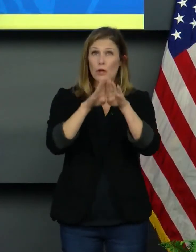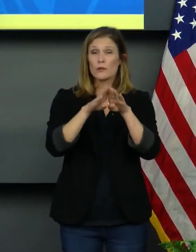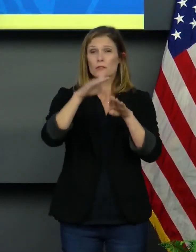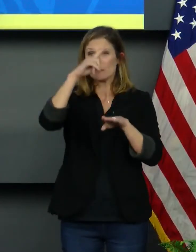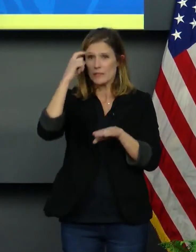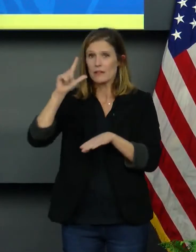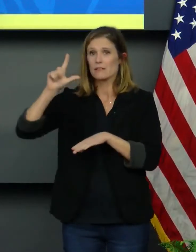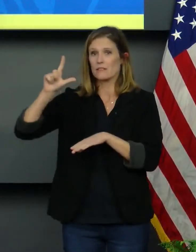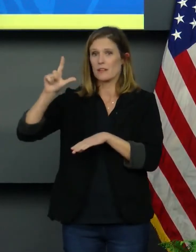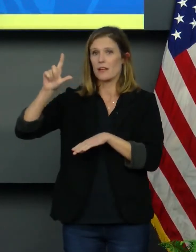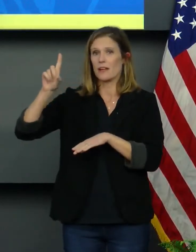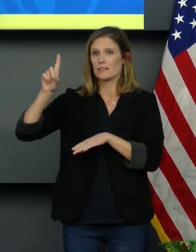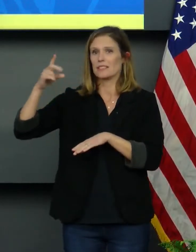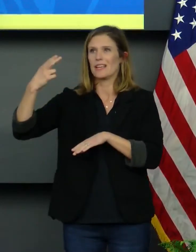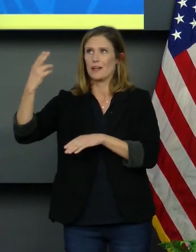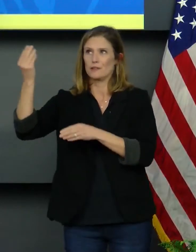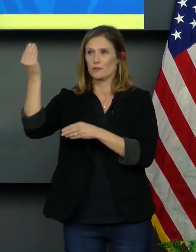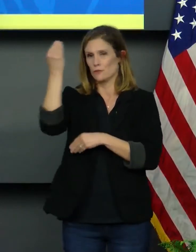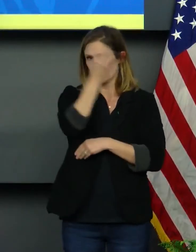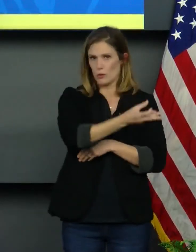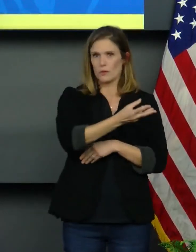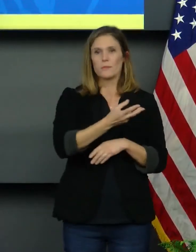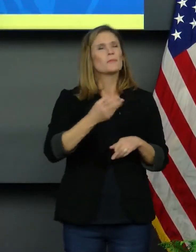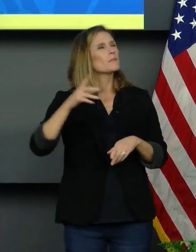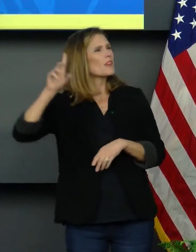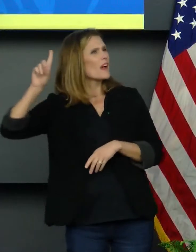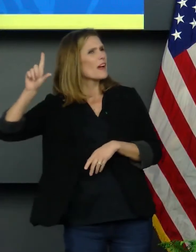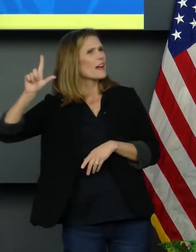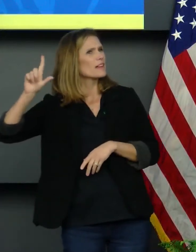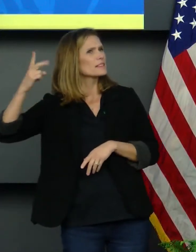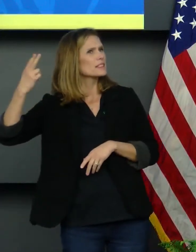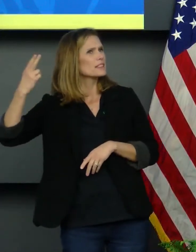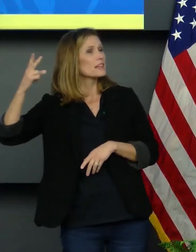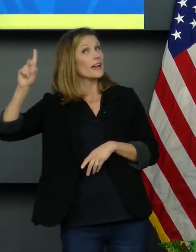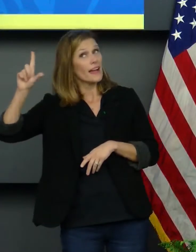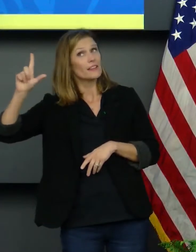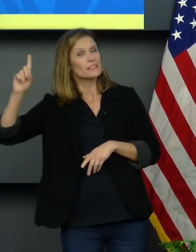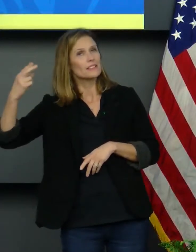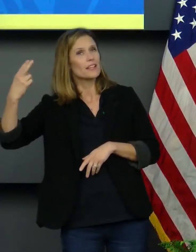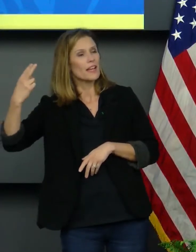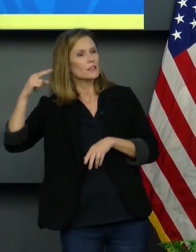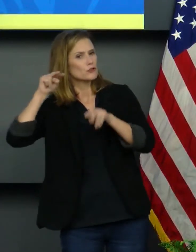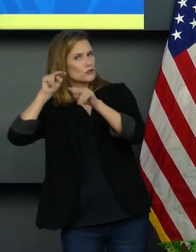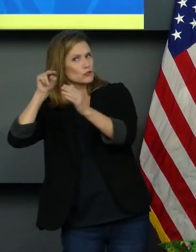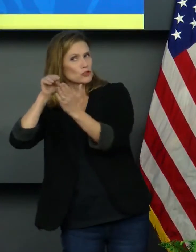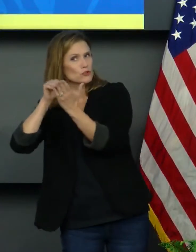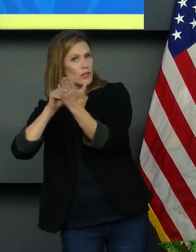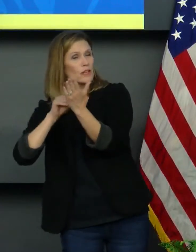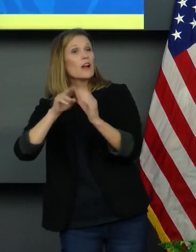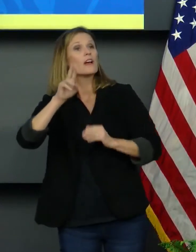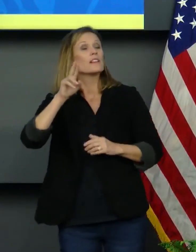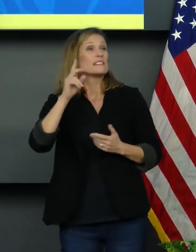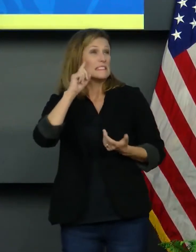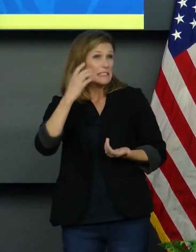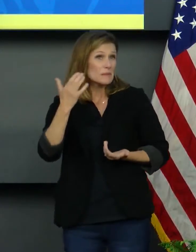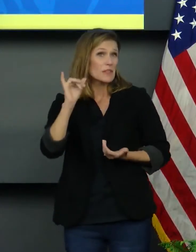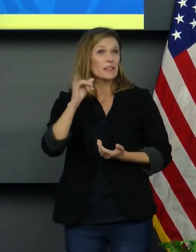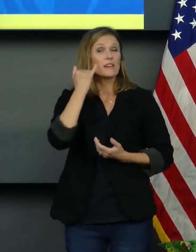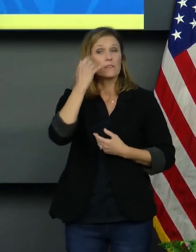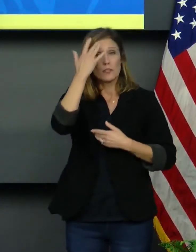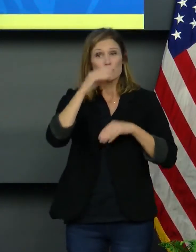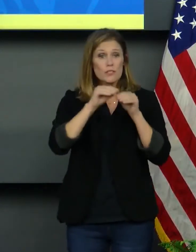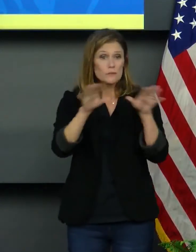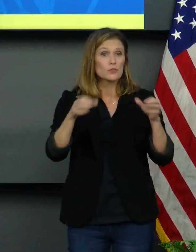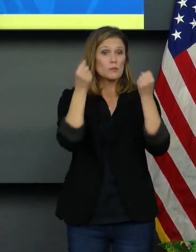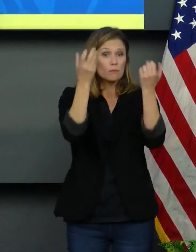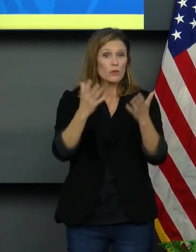of LDH. Is the LDH, are y'all tracking them? Because from what it seems like is unless there's transmitting